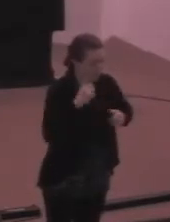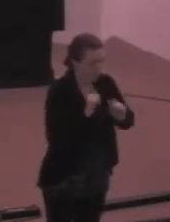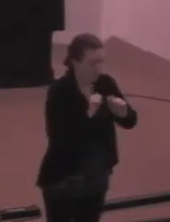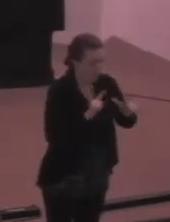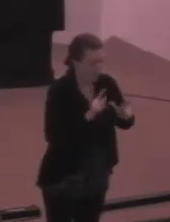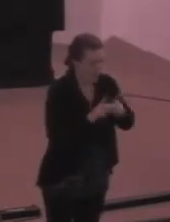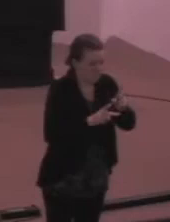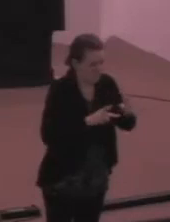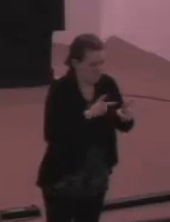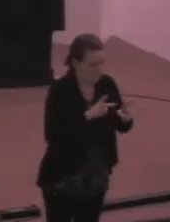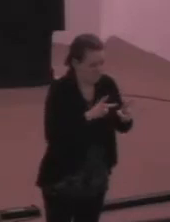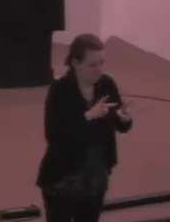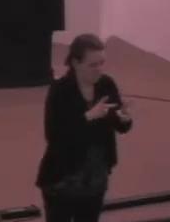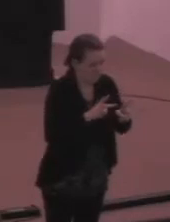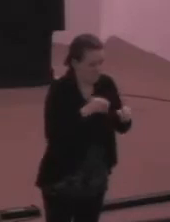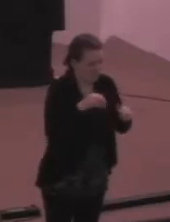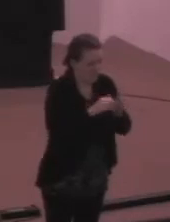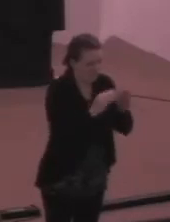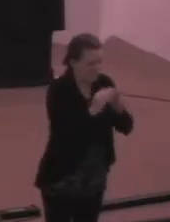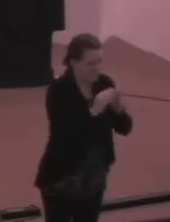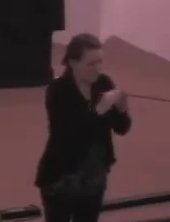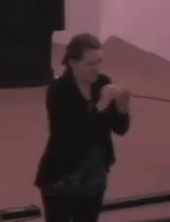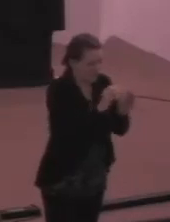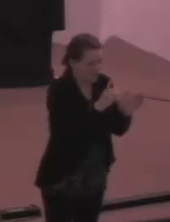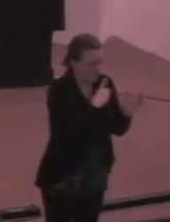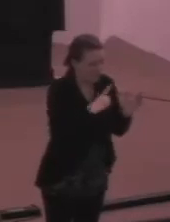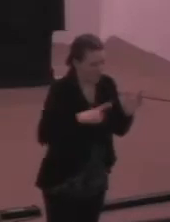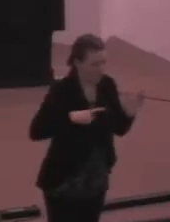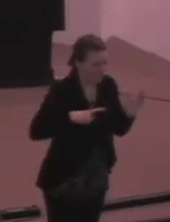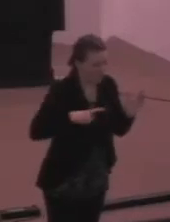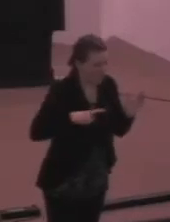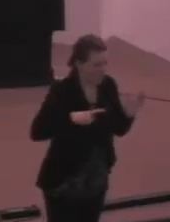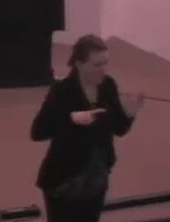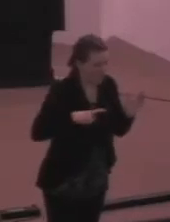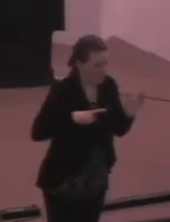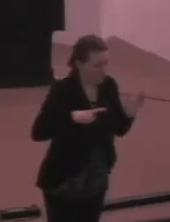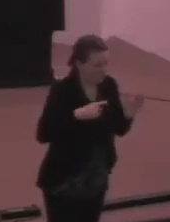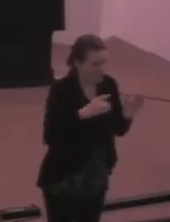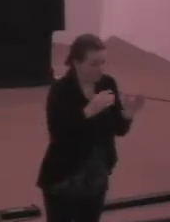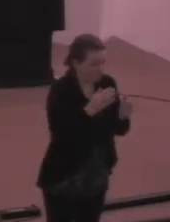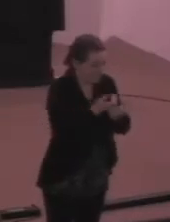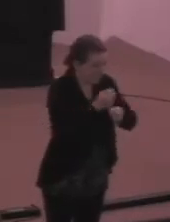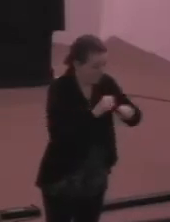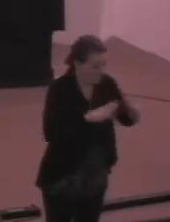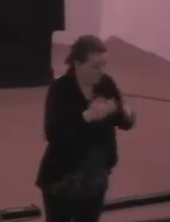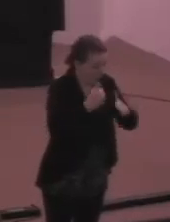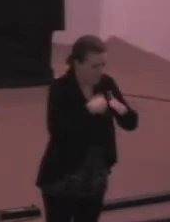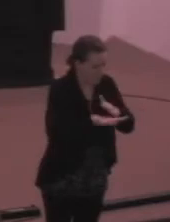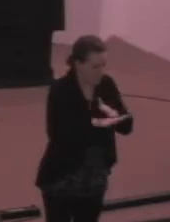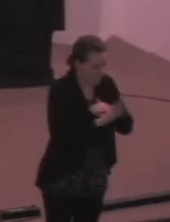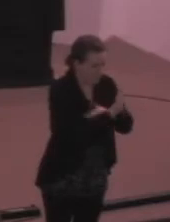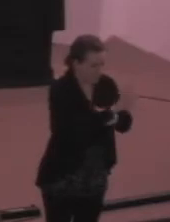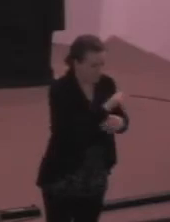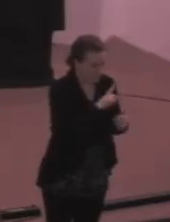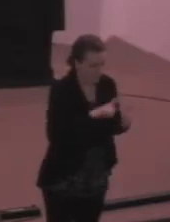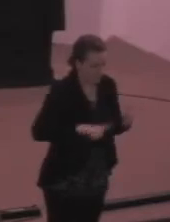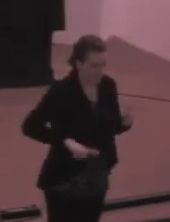Today in the town of David, a Savior has been born to you. He is the Messiah, the Lord. This will be a sign